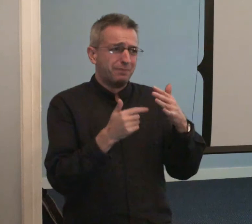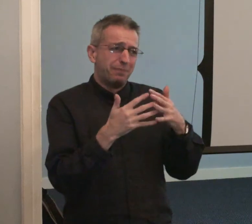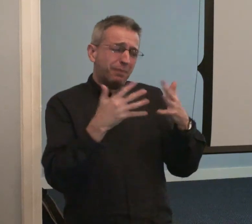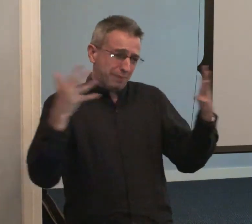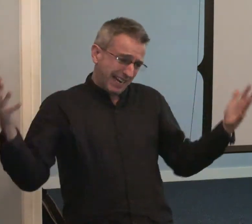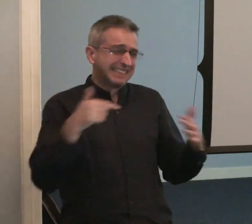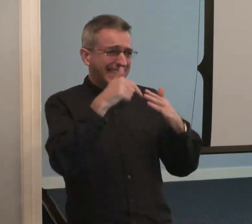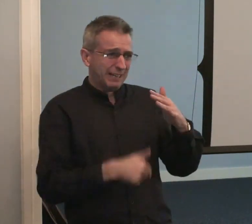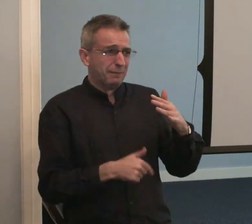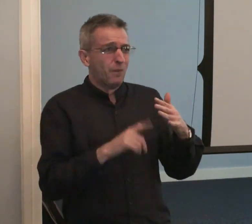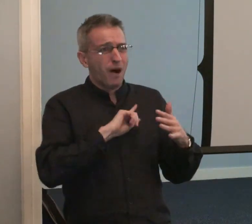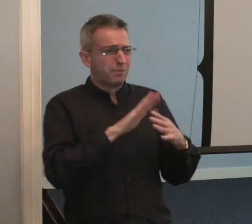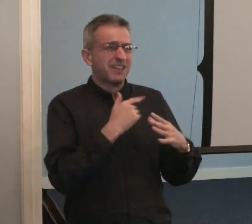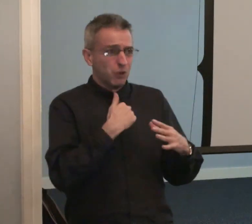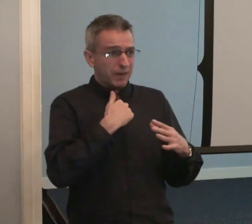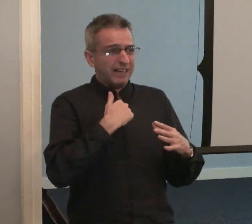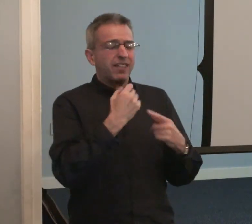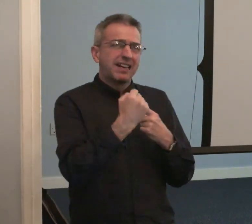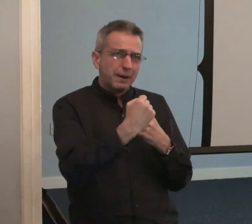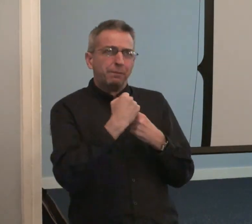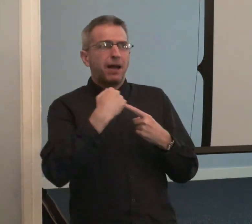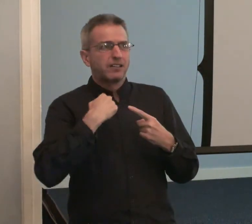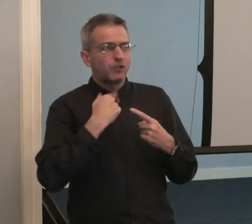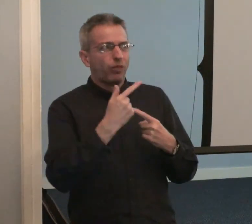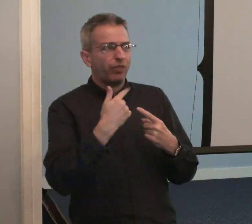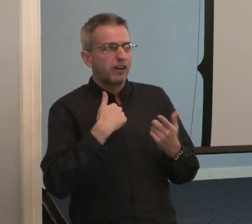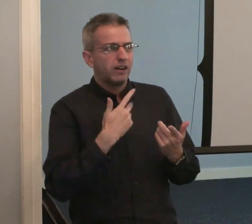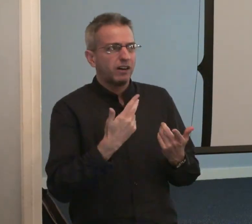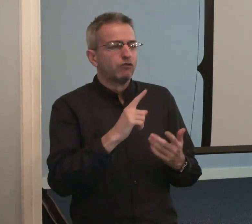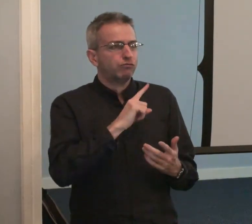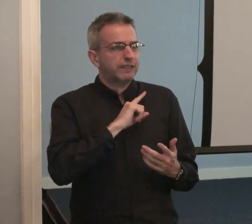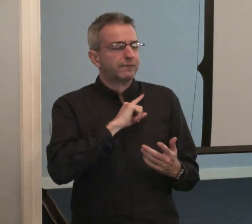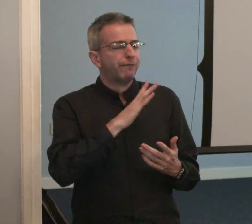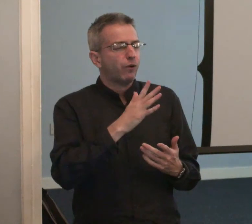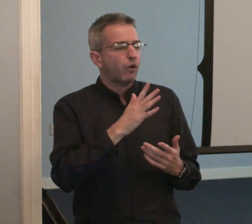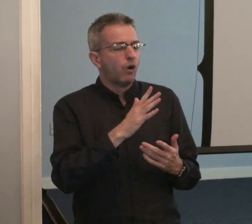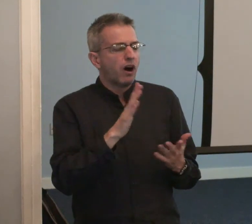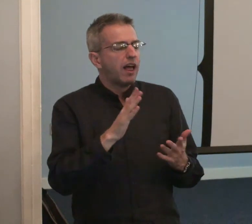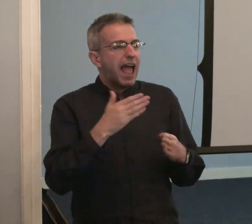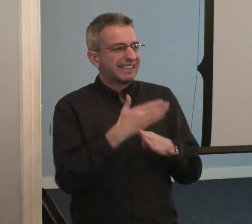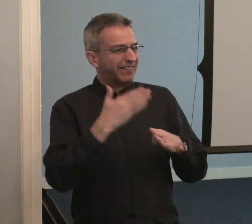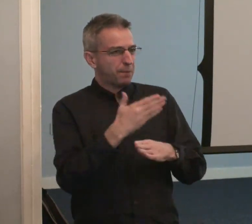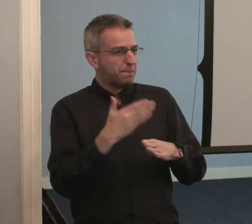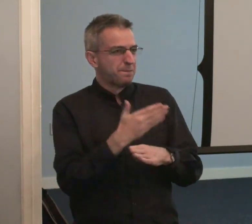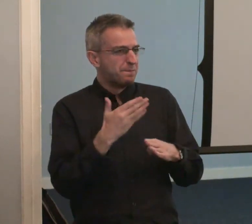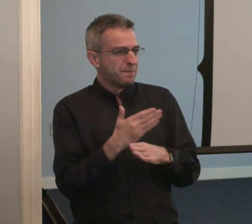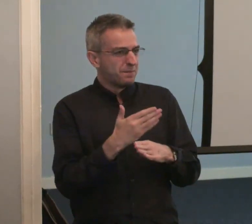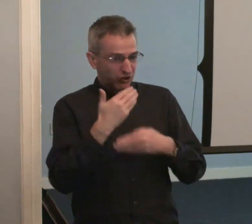a deep question, Graham. It's a big question to answer. And you're right. I mean, that has struck me. And I think, you